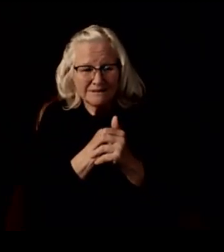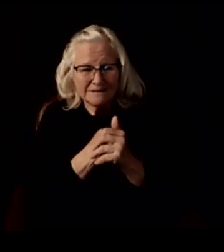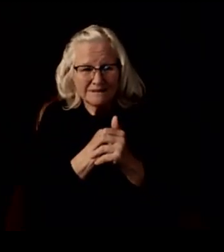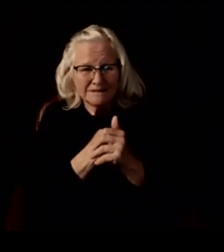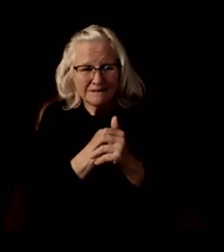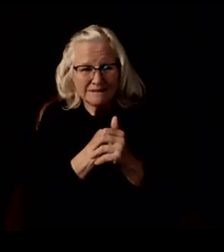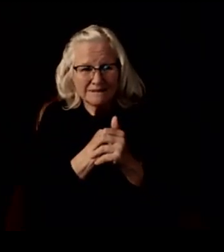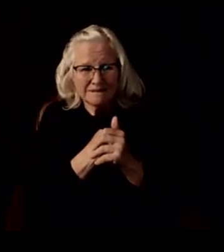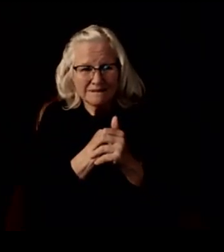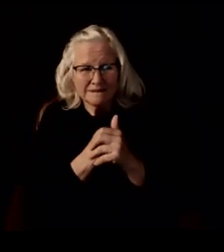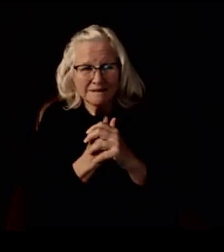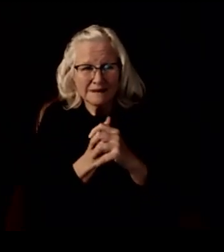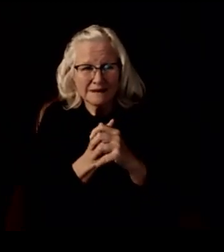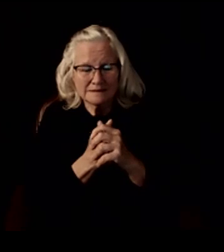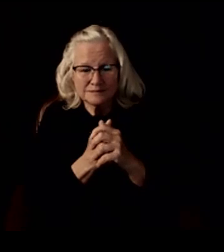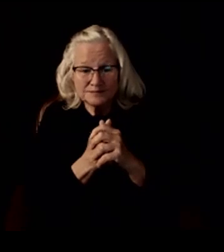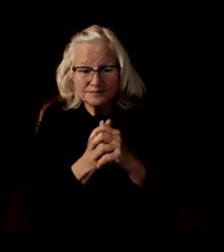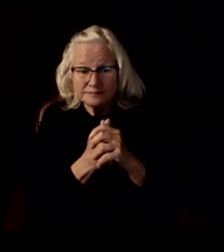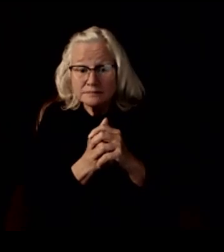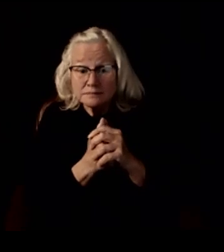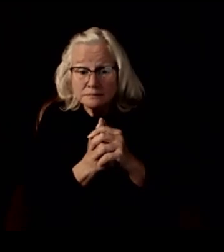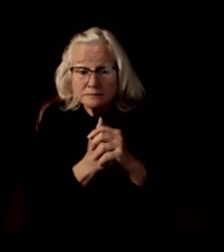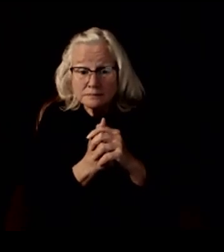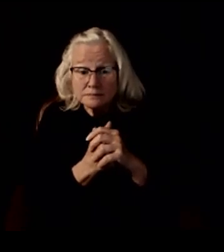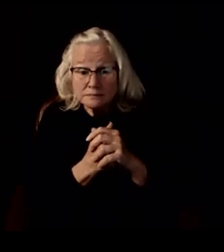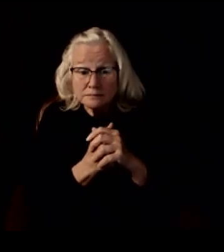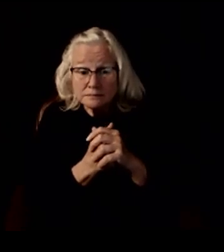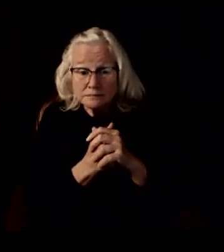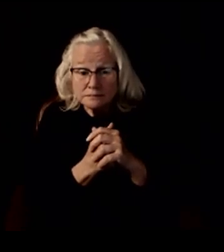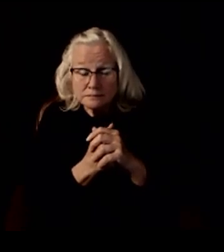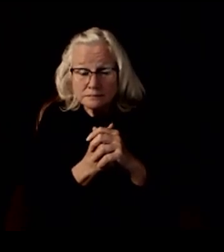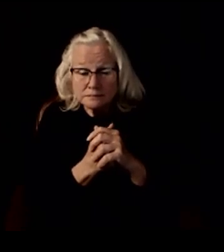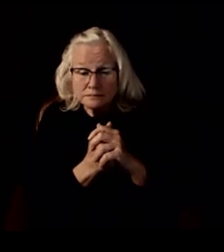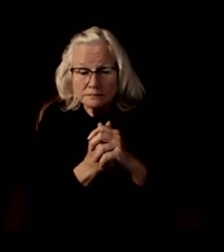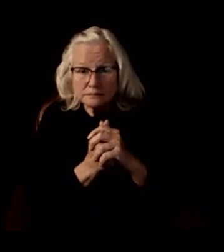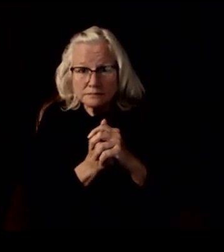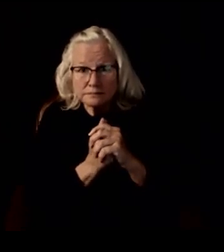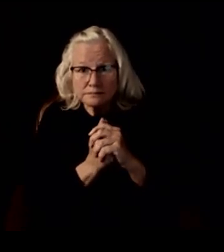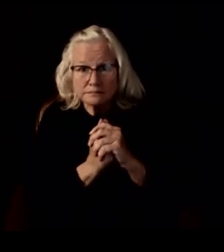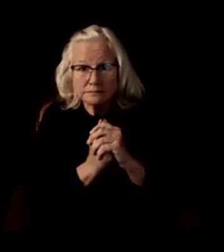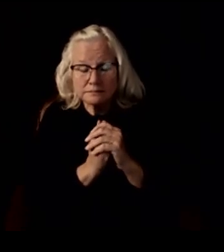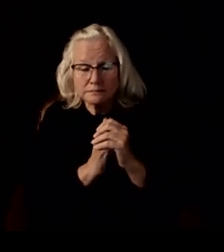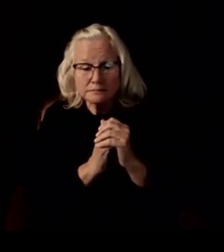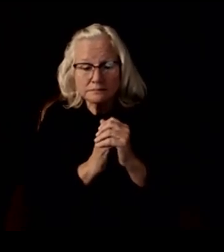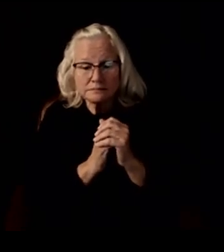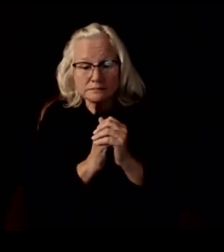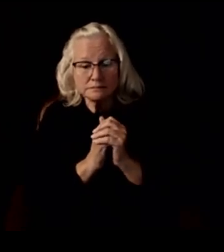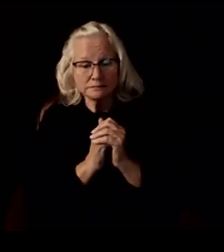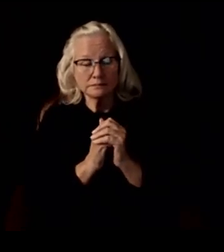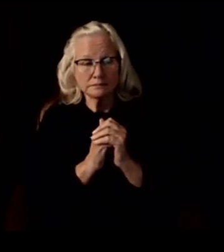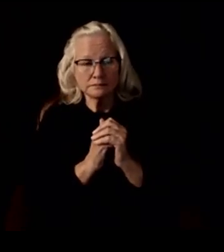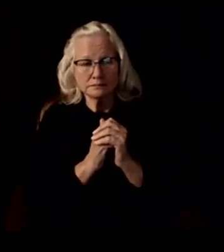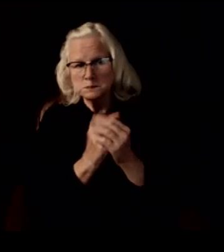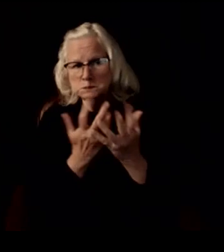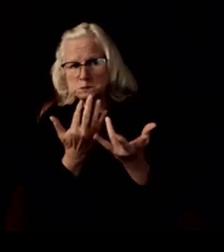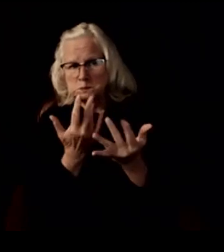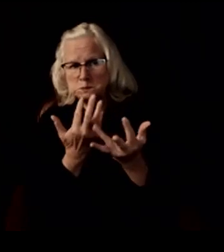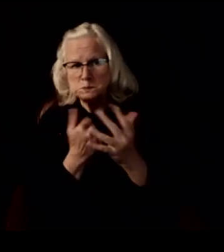Your next question comes from Brian Arola of Mankato Free Press. Your line is open.